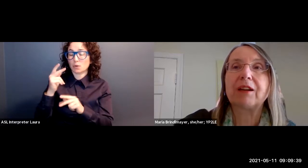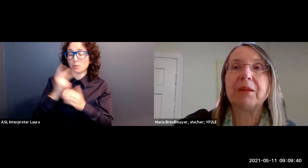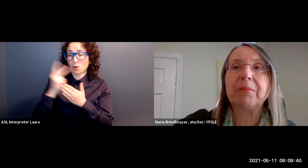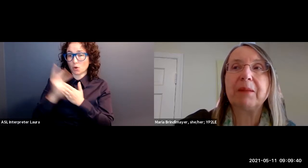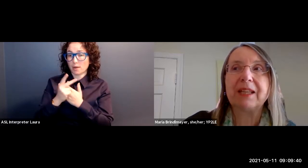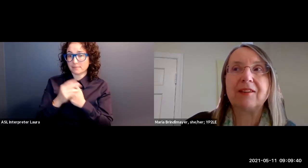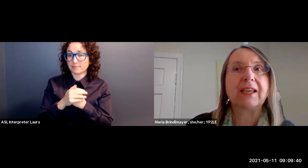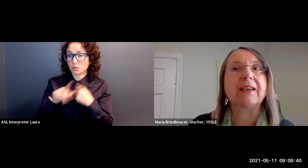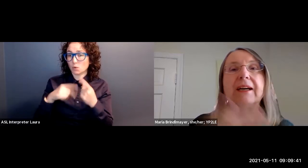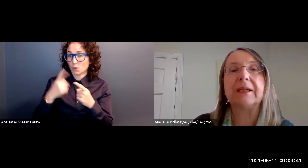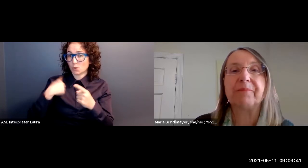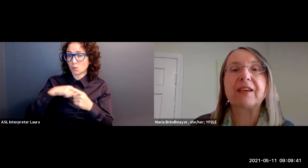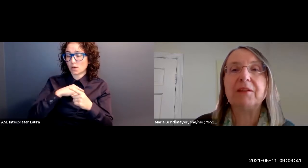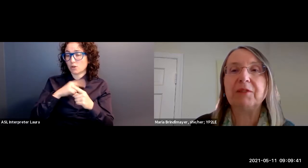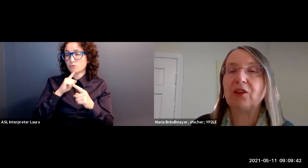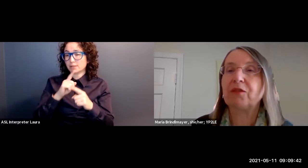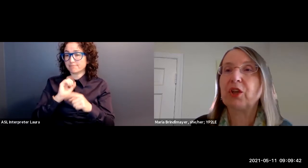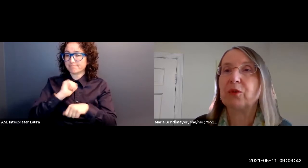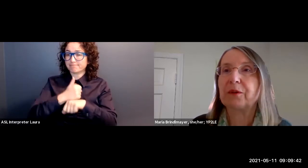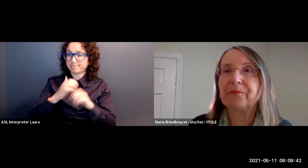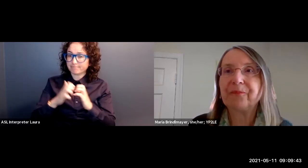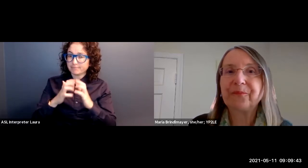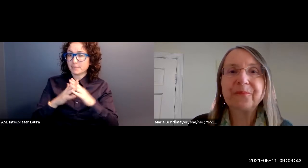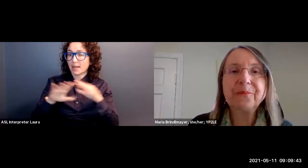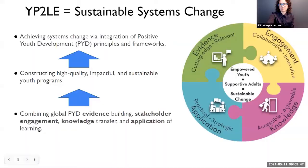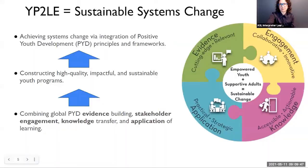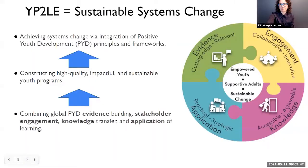we are implementing activities for youth.